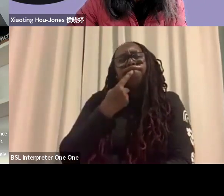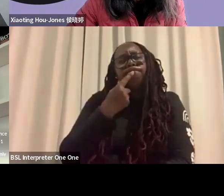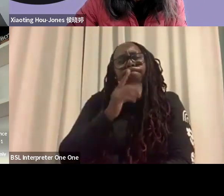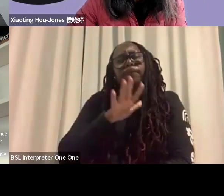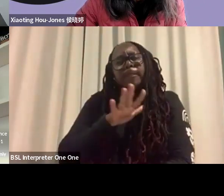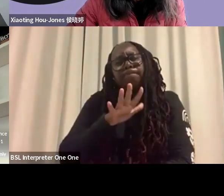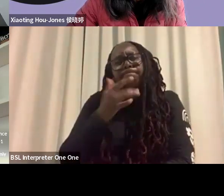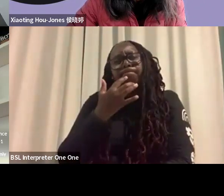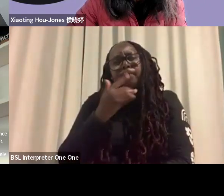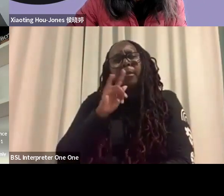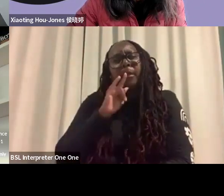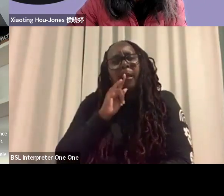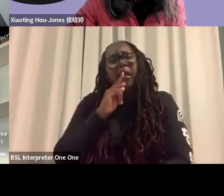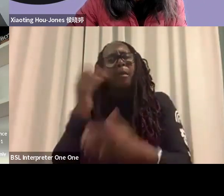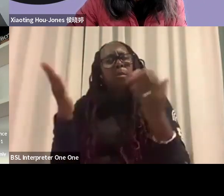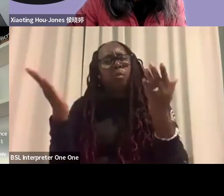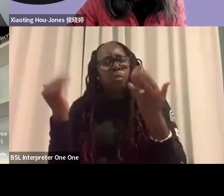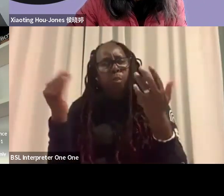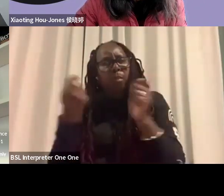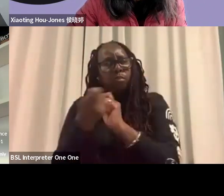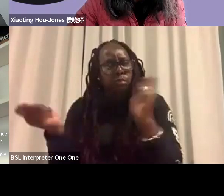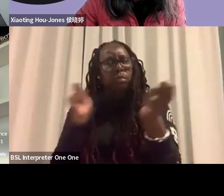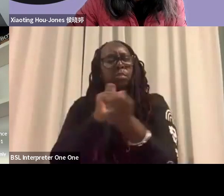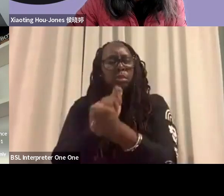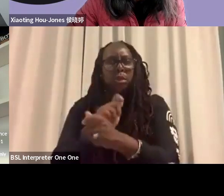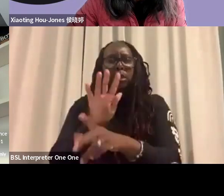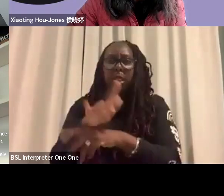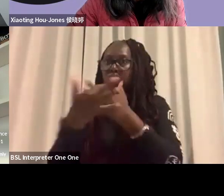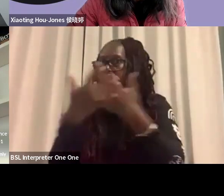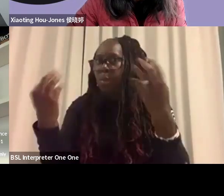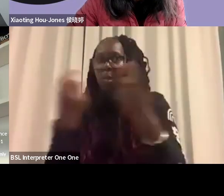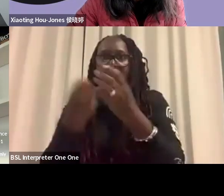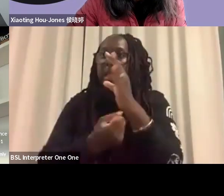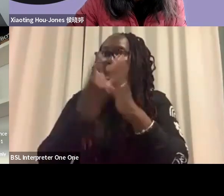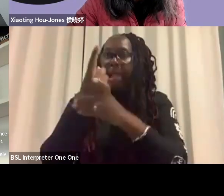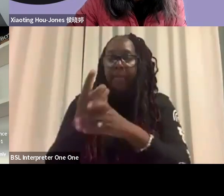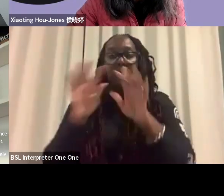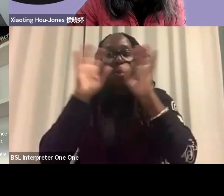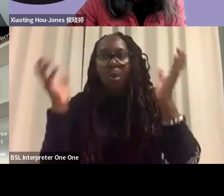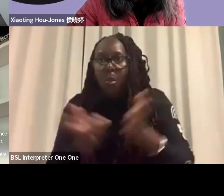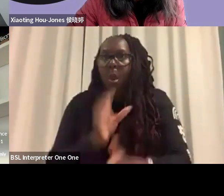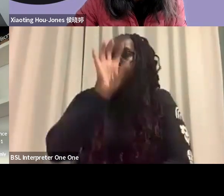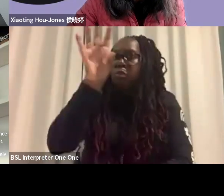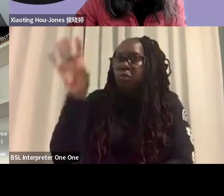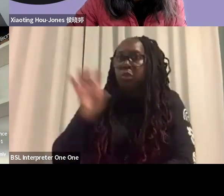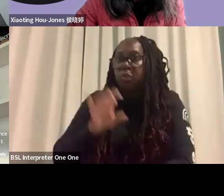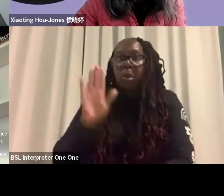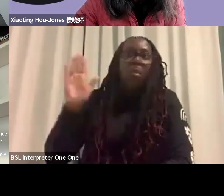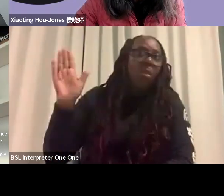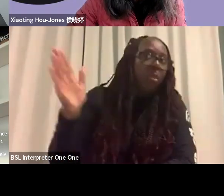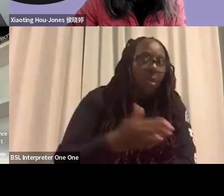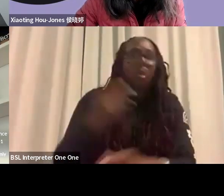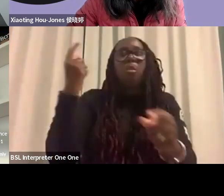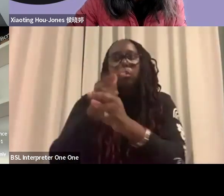in terms of climate change. I think there are a lot of things happening and all over the world, and everybody talks about climate change, and that is kind